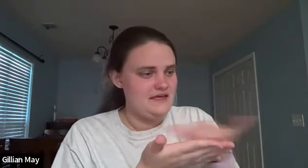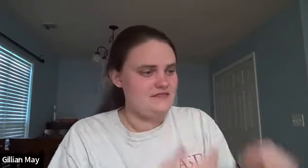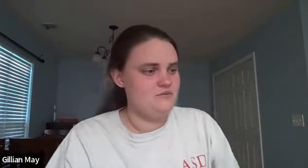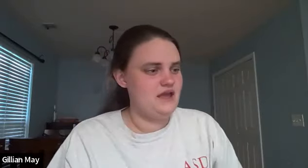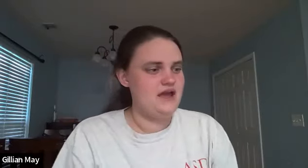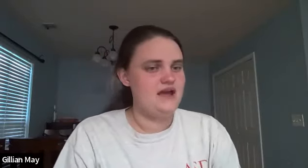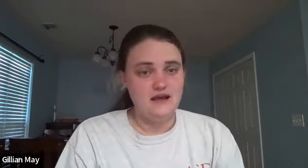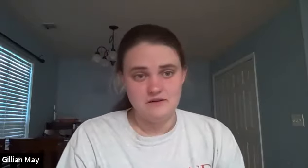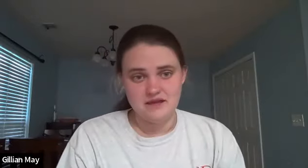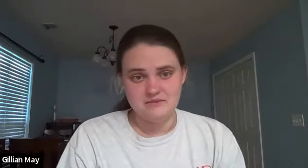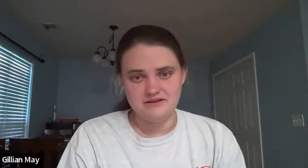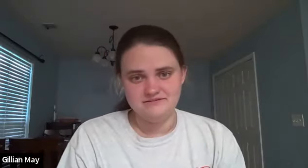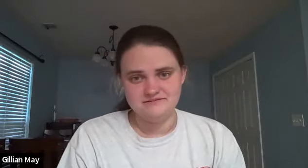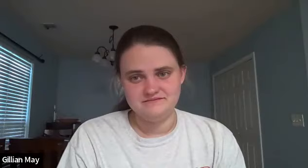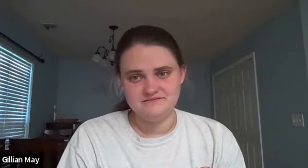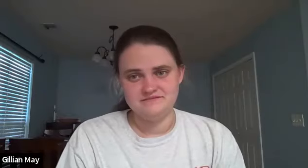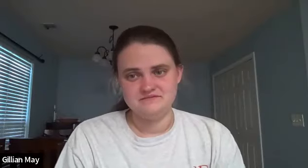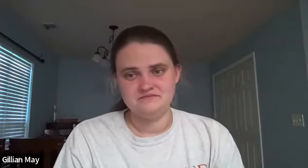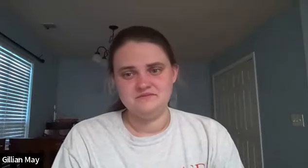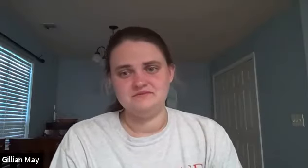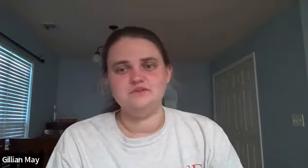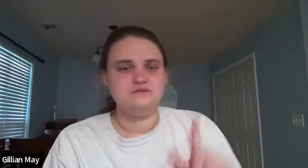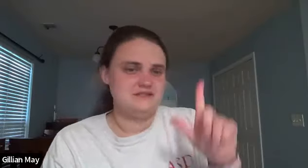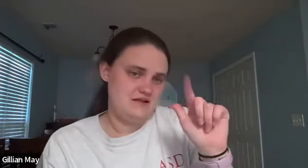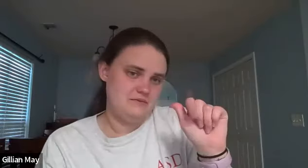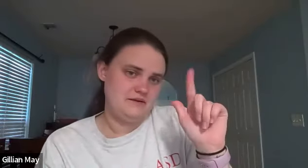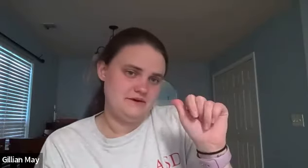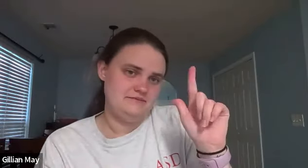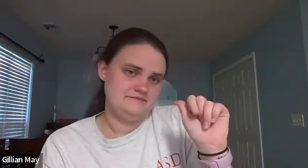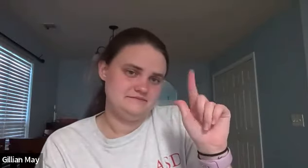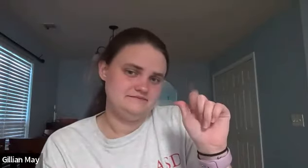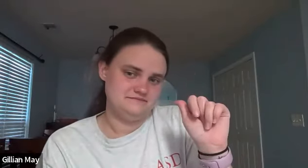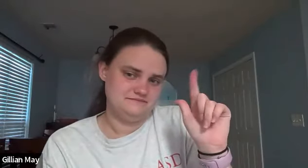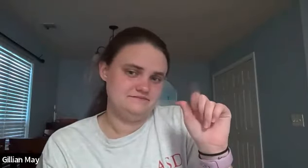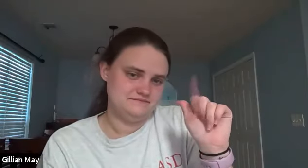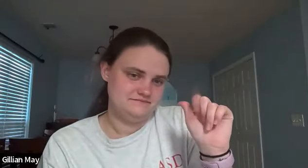Then we had Alabama, which was Alabama.